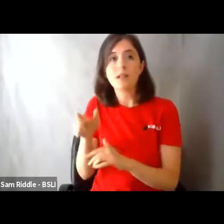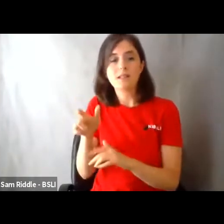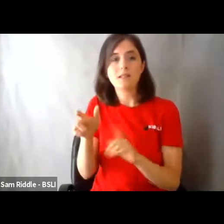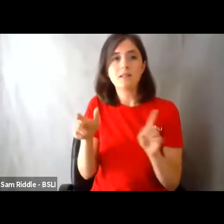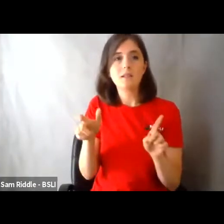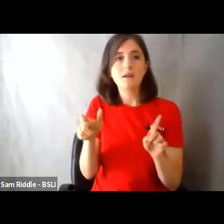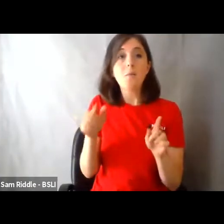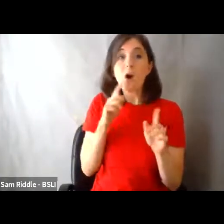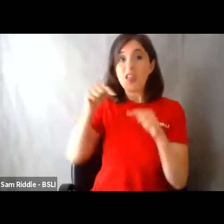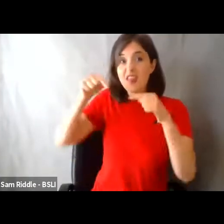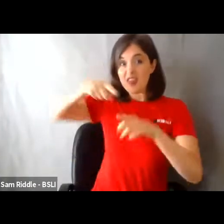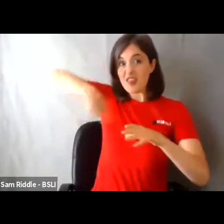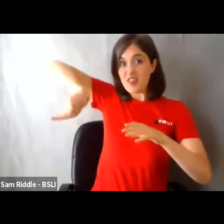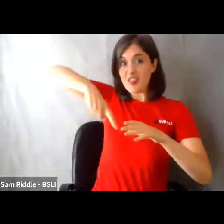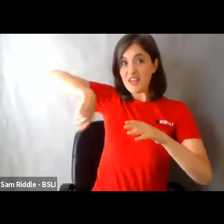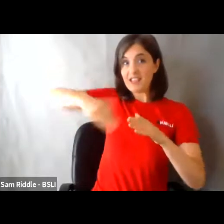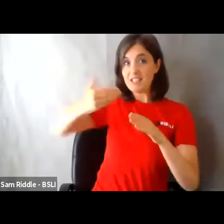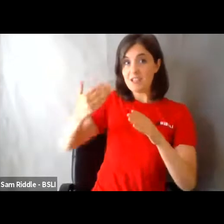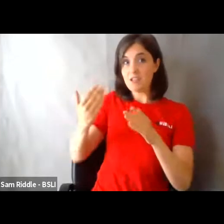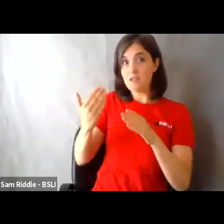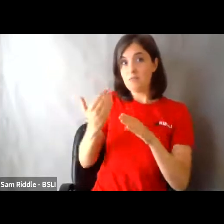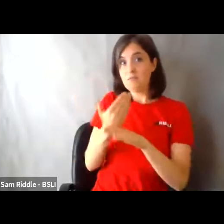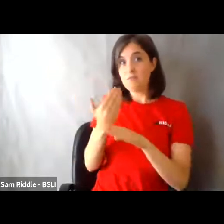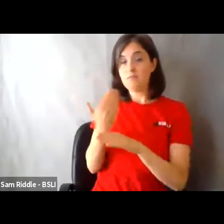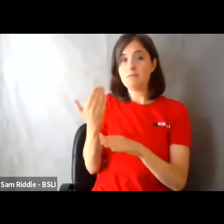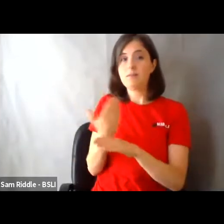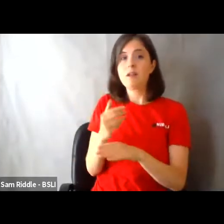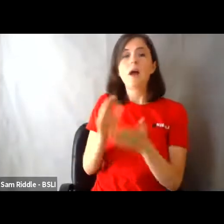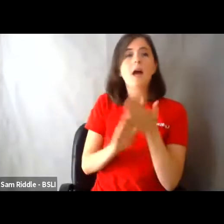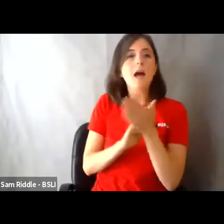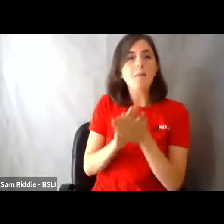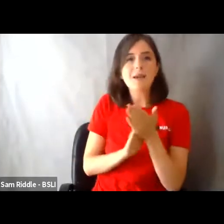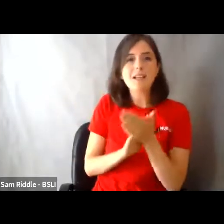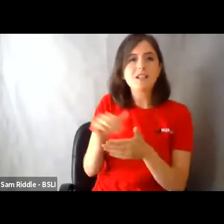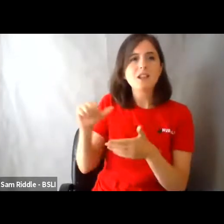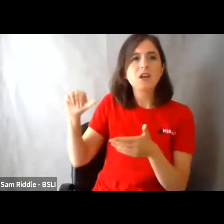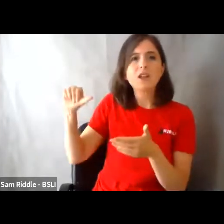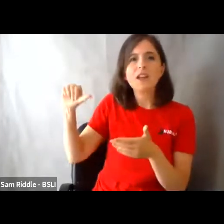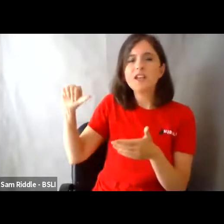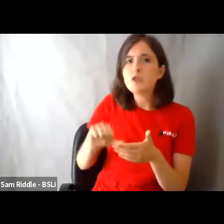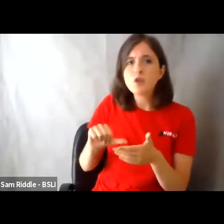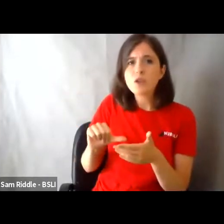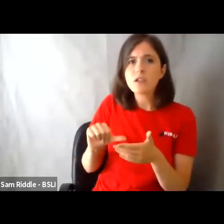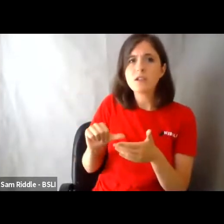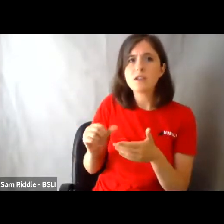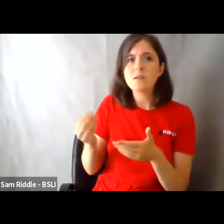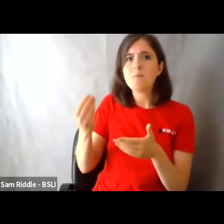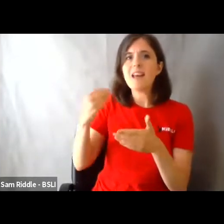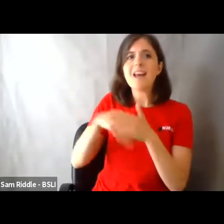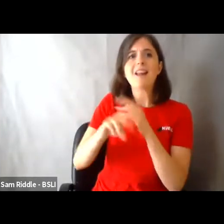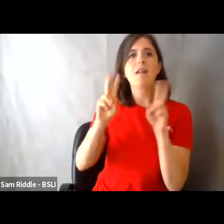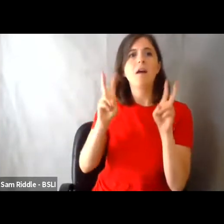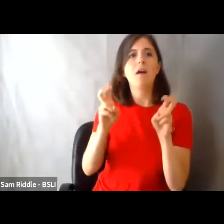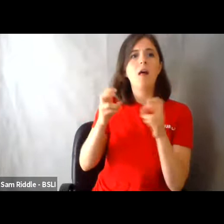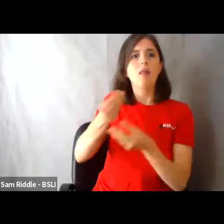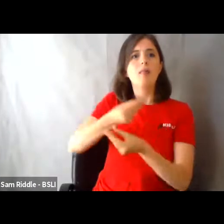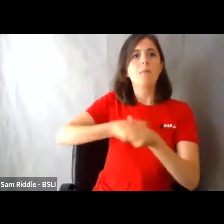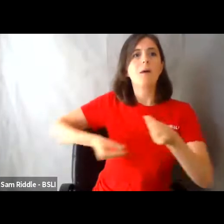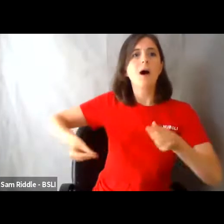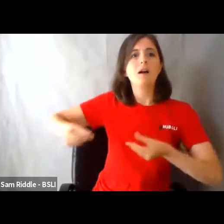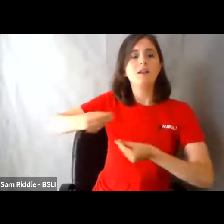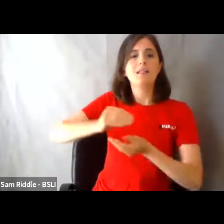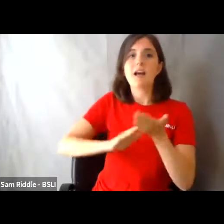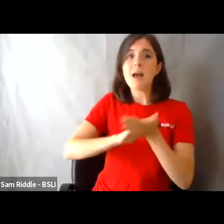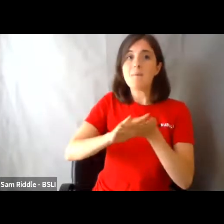in particular should not be subject to prices. They shouldn't be allocated through the market. Instead, they should be provided